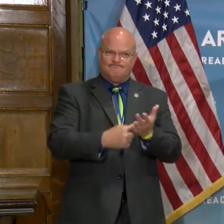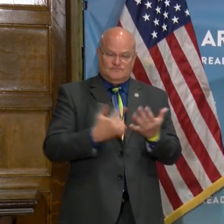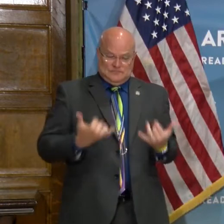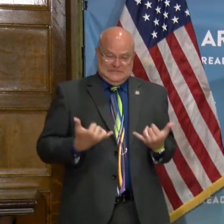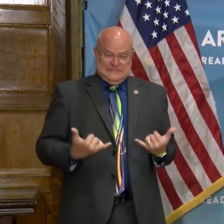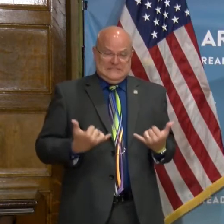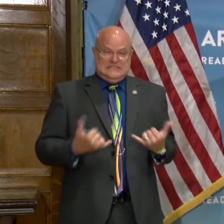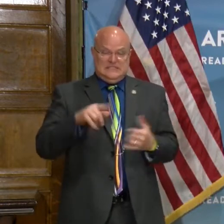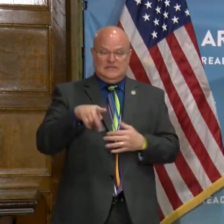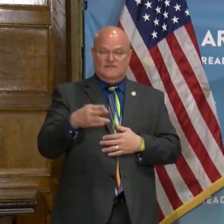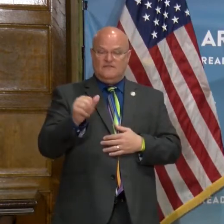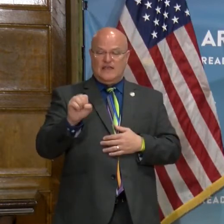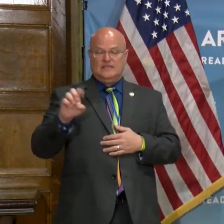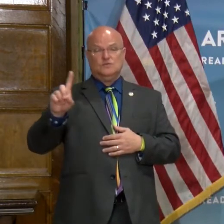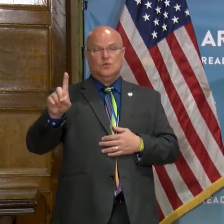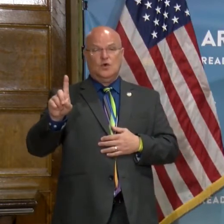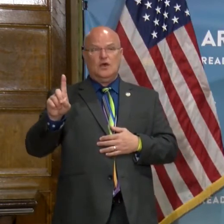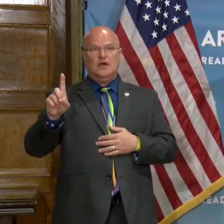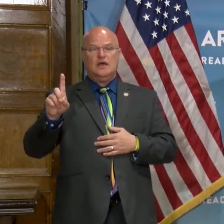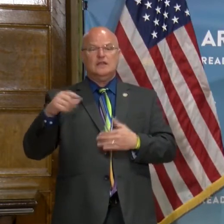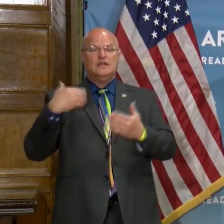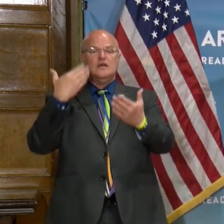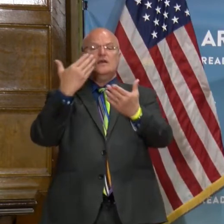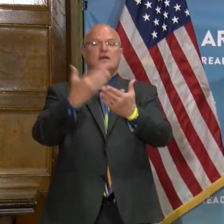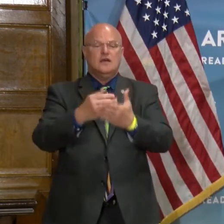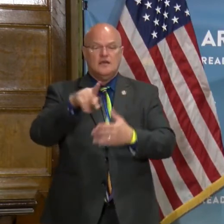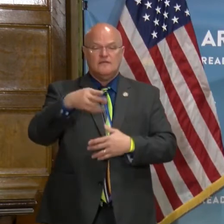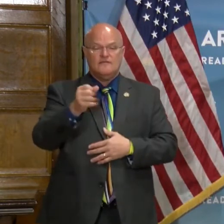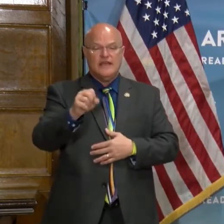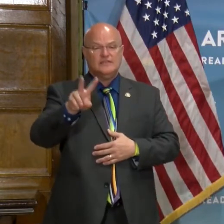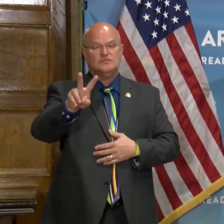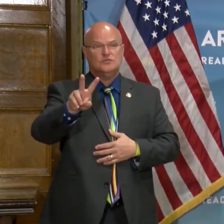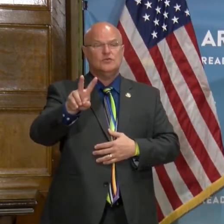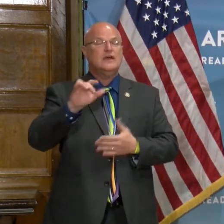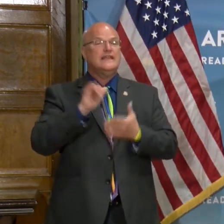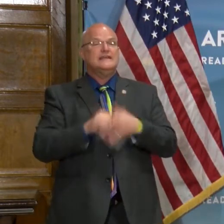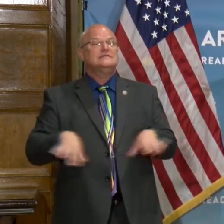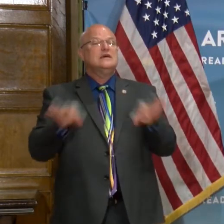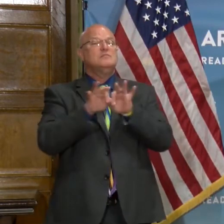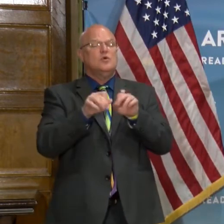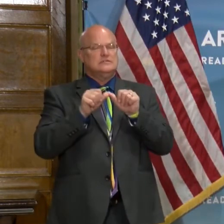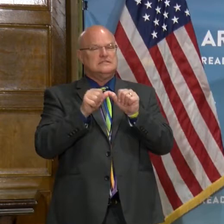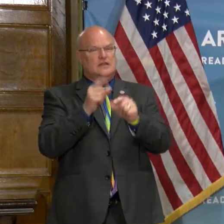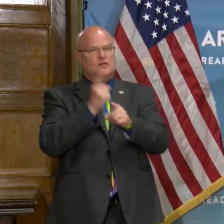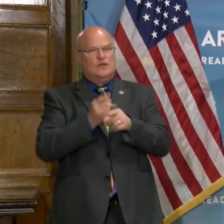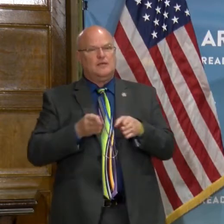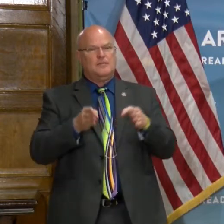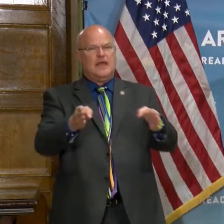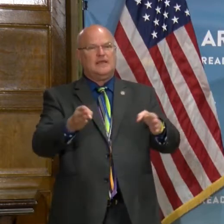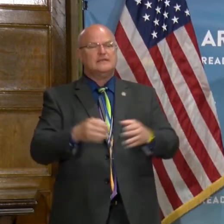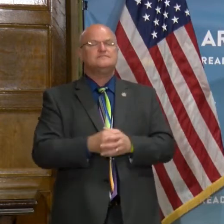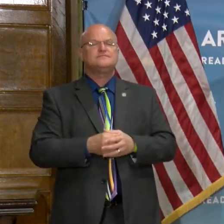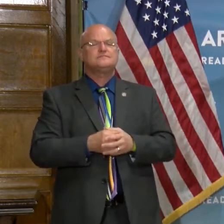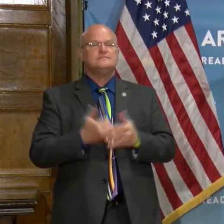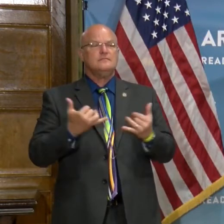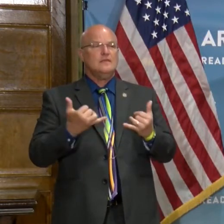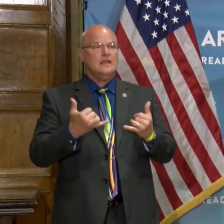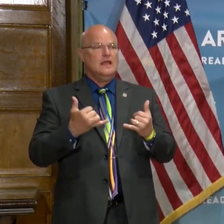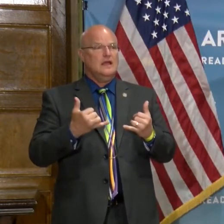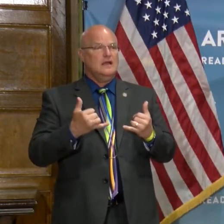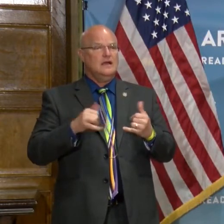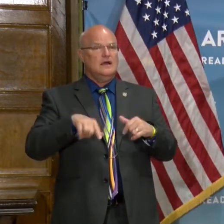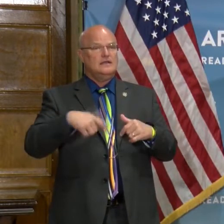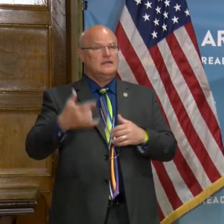are. Phase 1, when can we get to phase 2? And that's why it's so critical to stay on the right path. With that, is